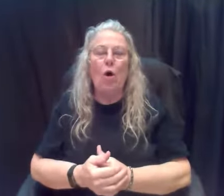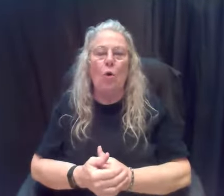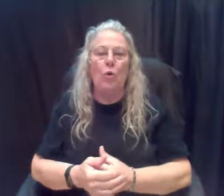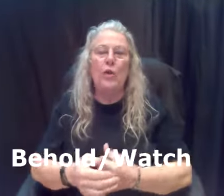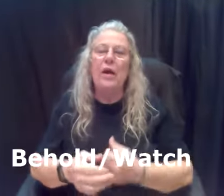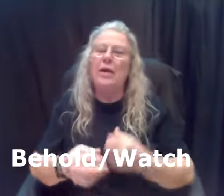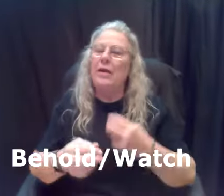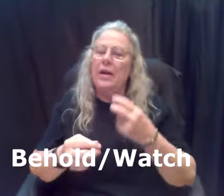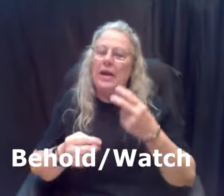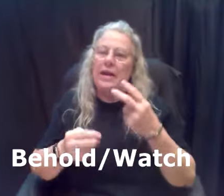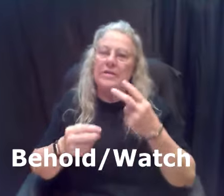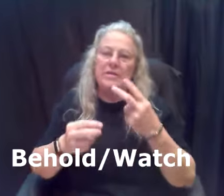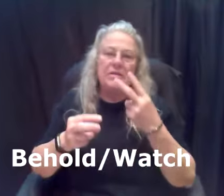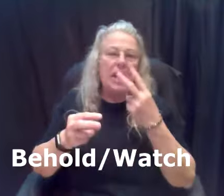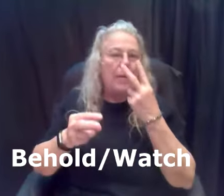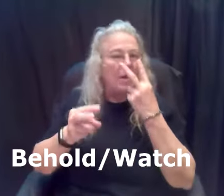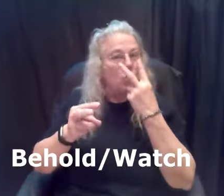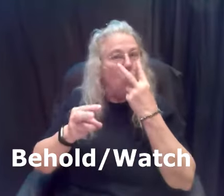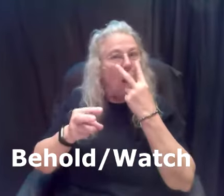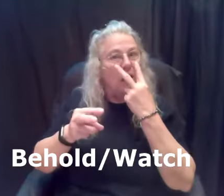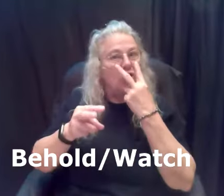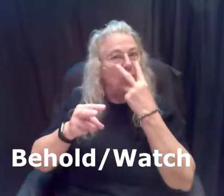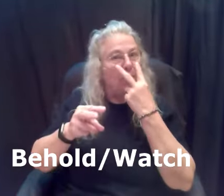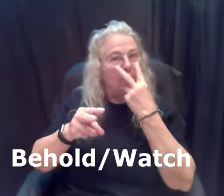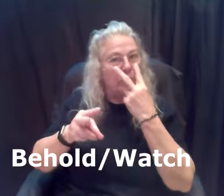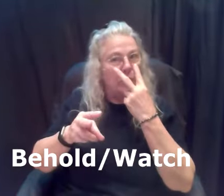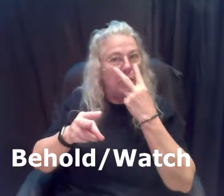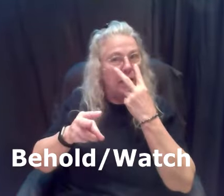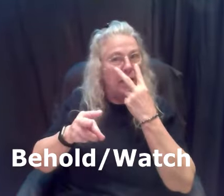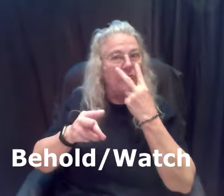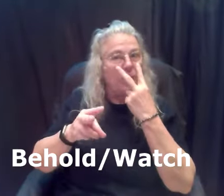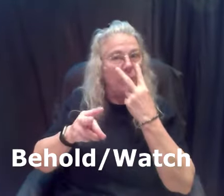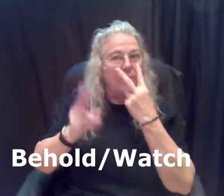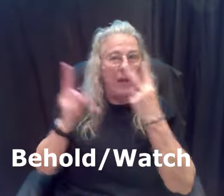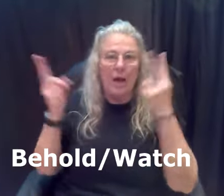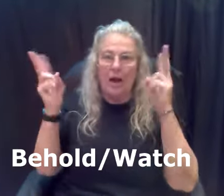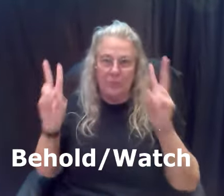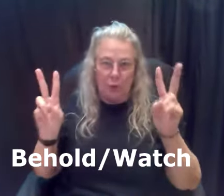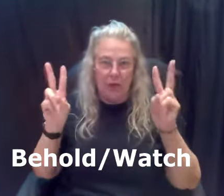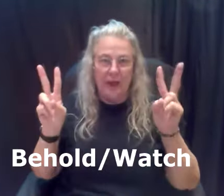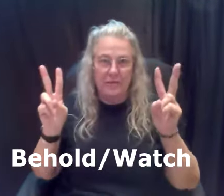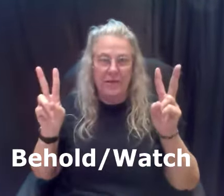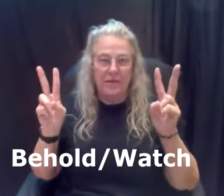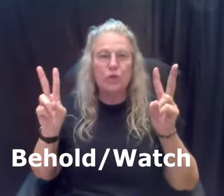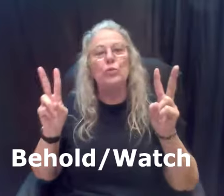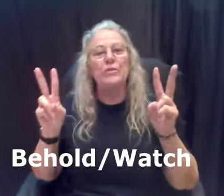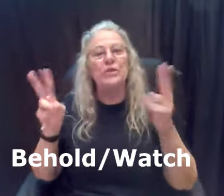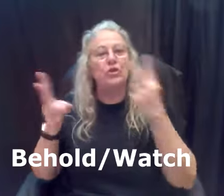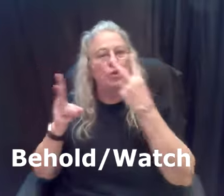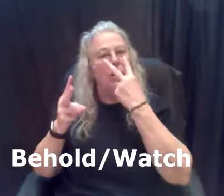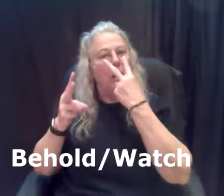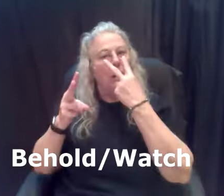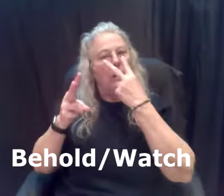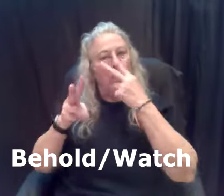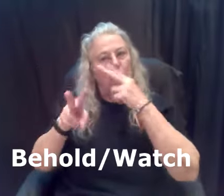Behold, it is the same as watch, bringing it from my eyes, both hands in the two position, both